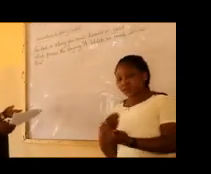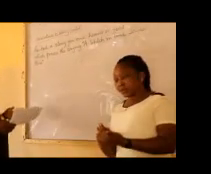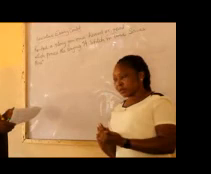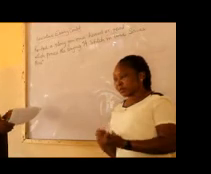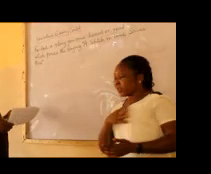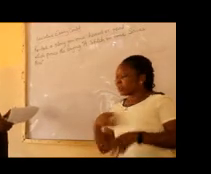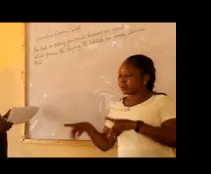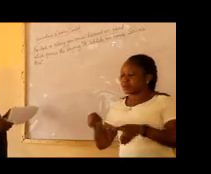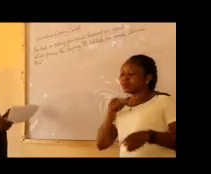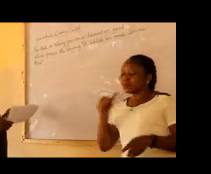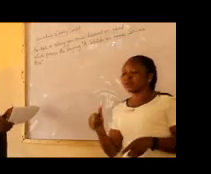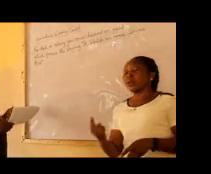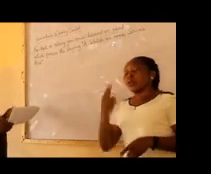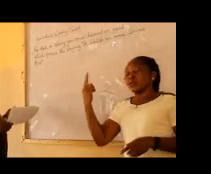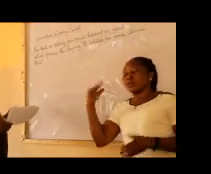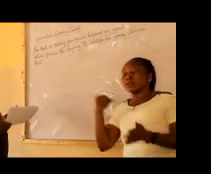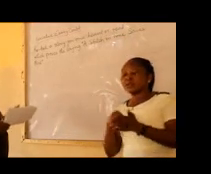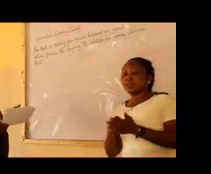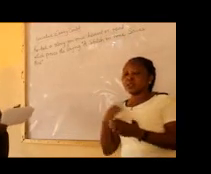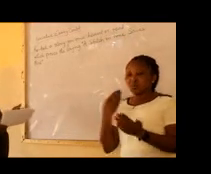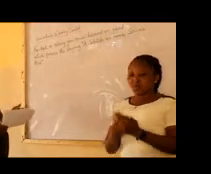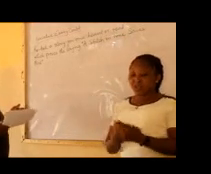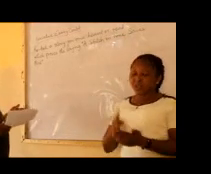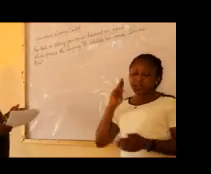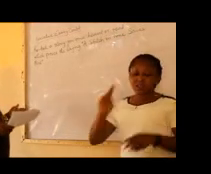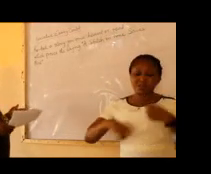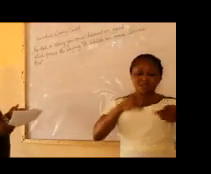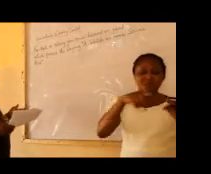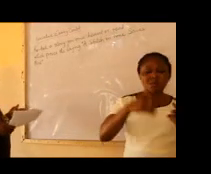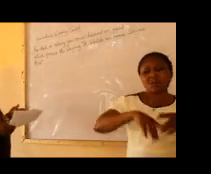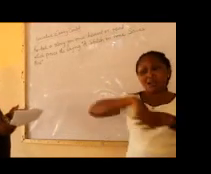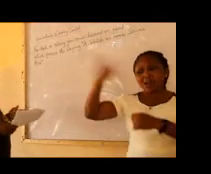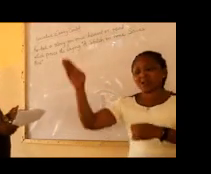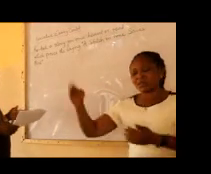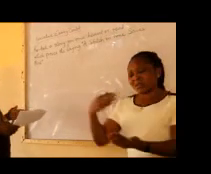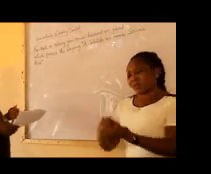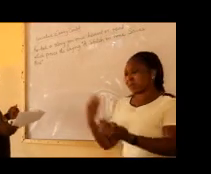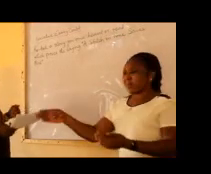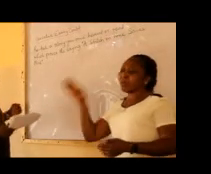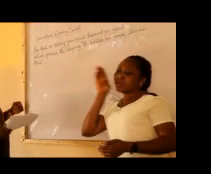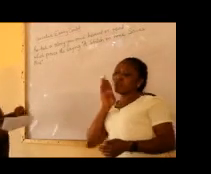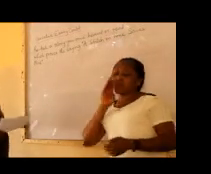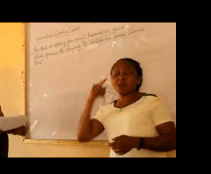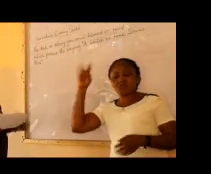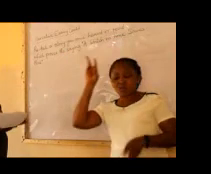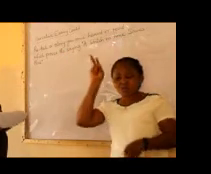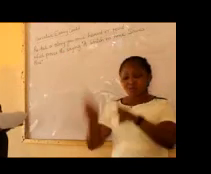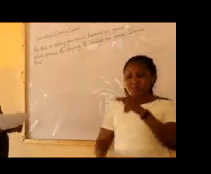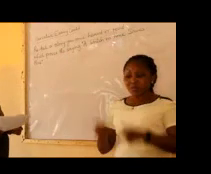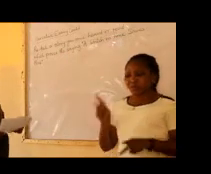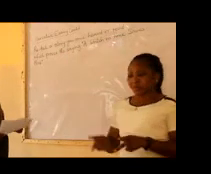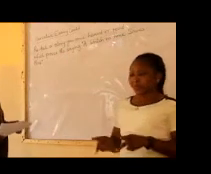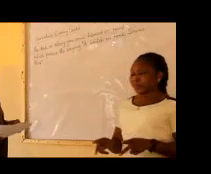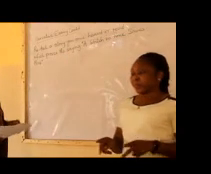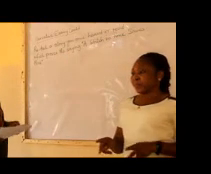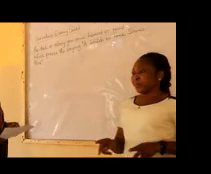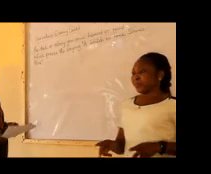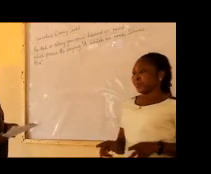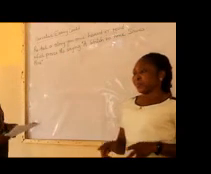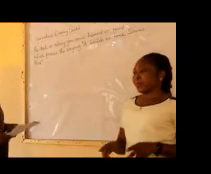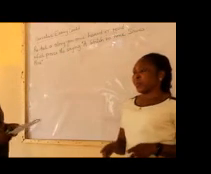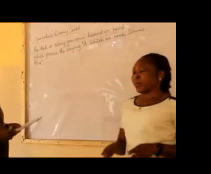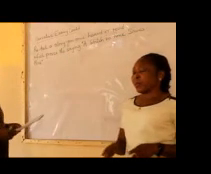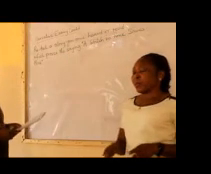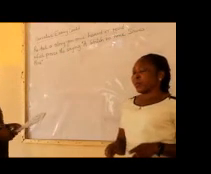maybe going to beer parlor to spend money, buying beer for others, while what he has